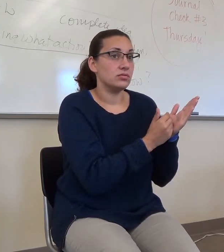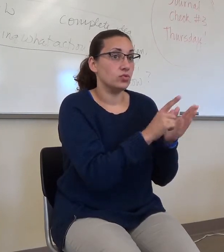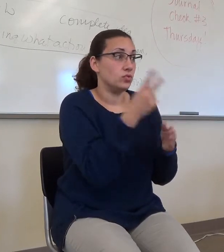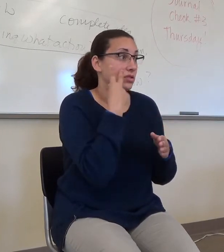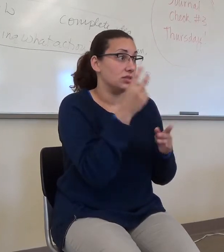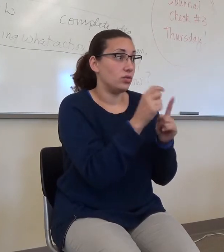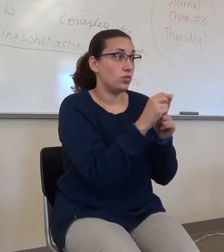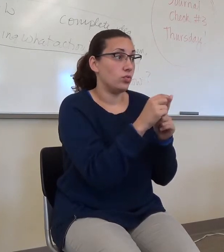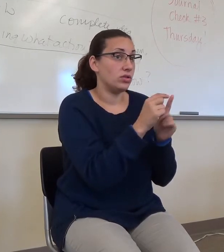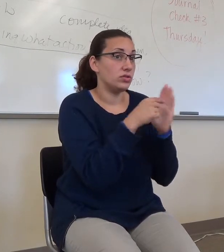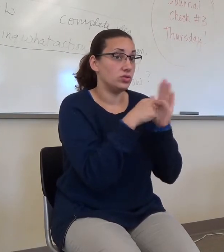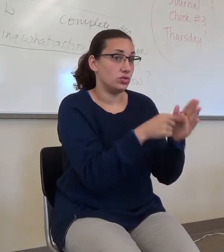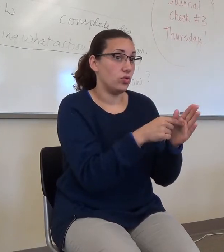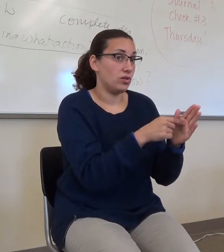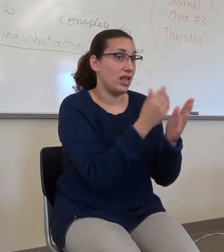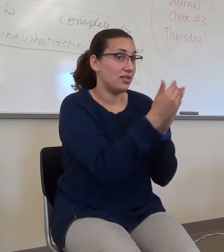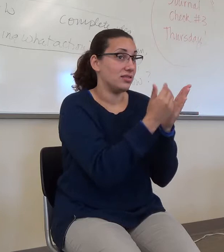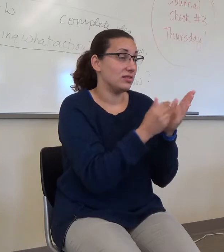This is back to our old,